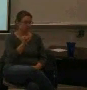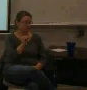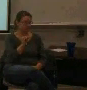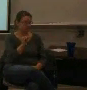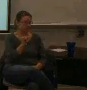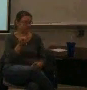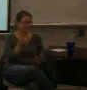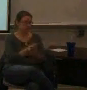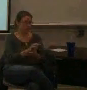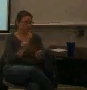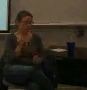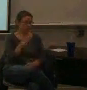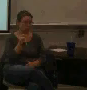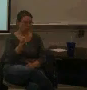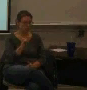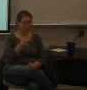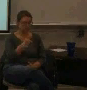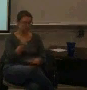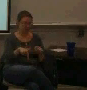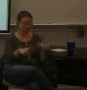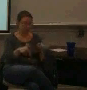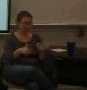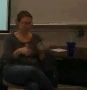to almost nothing. This guy couldn't